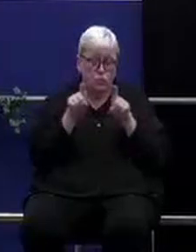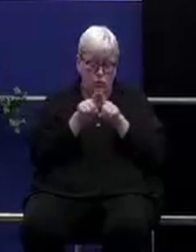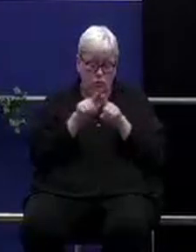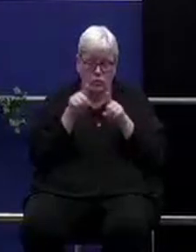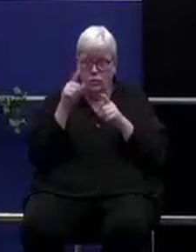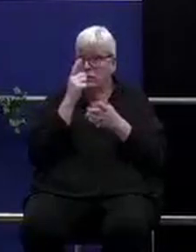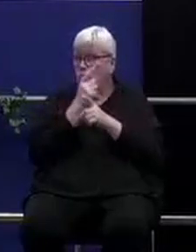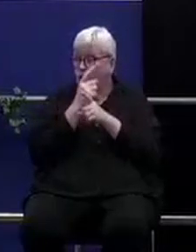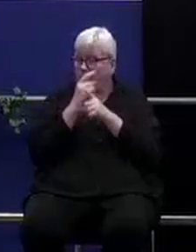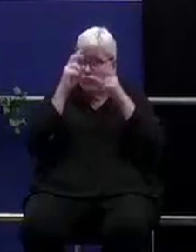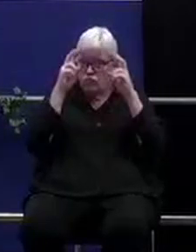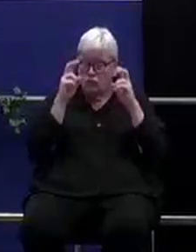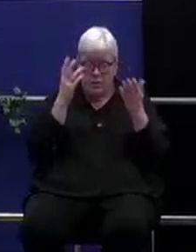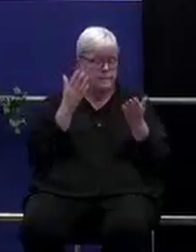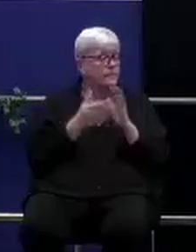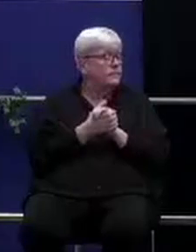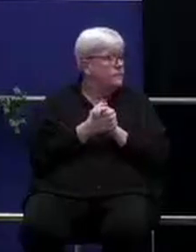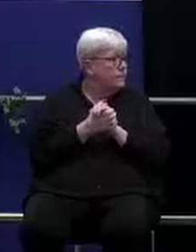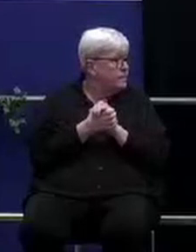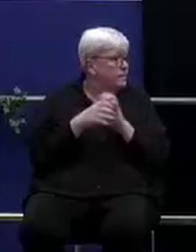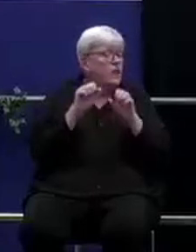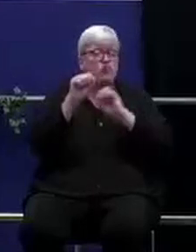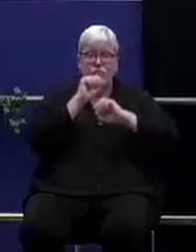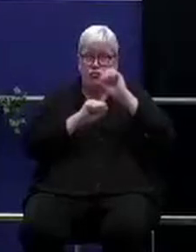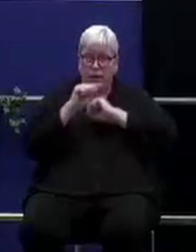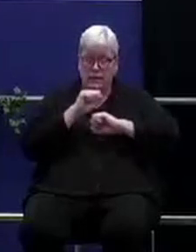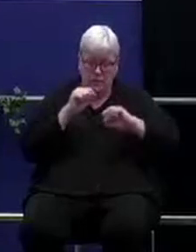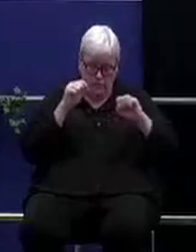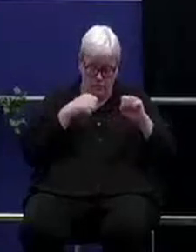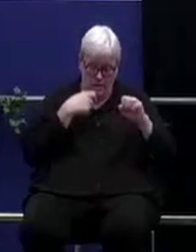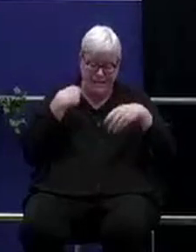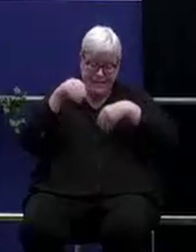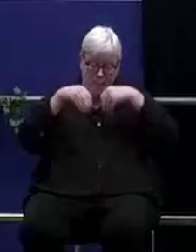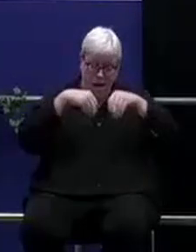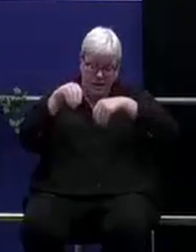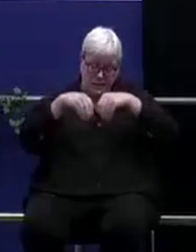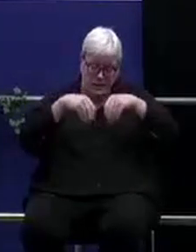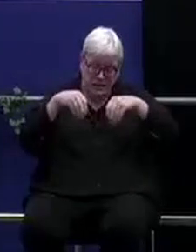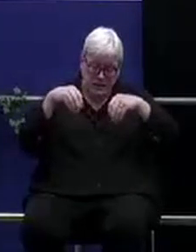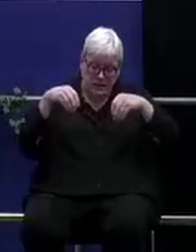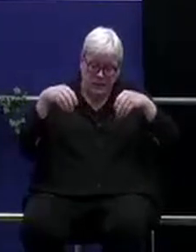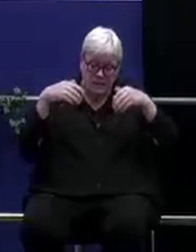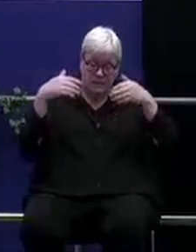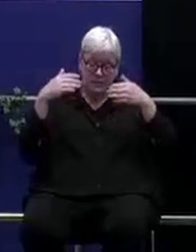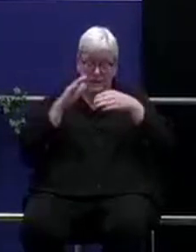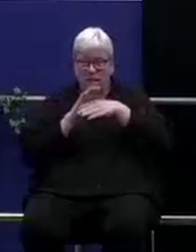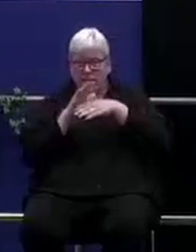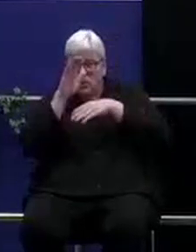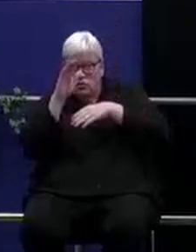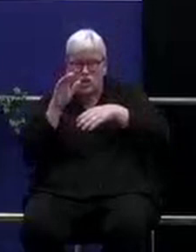of restraint, with this being sort of marketed as near future,